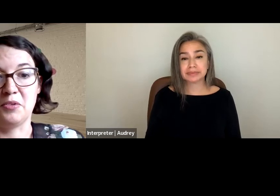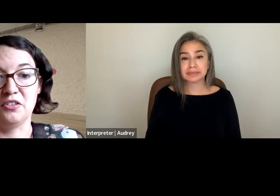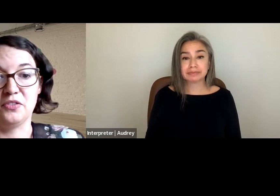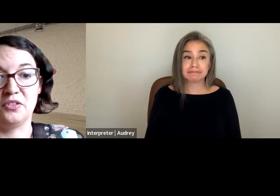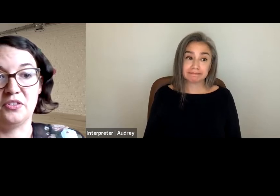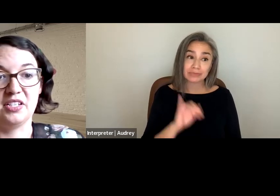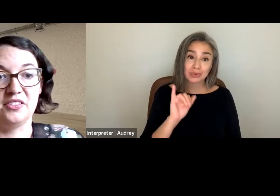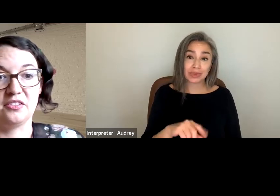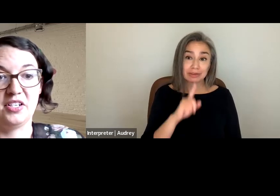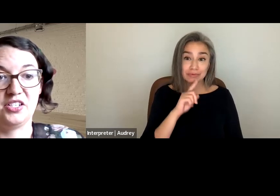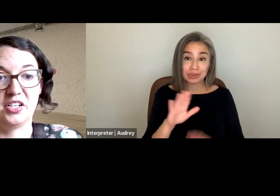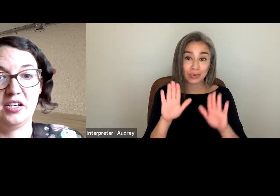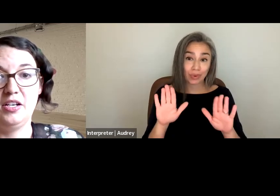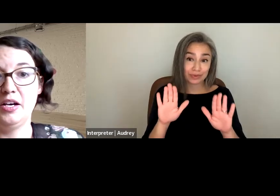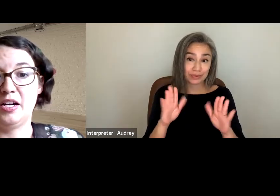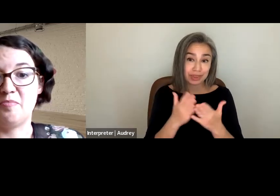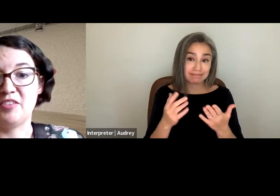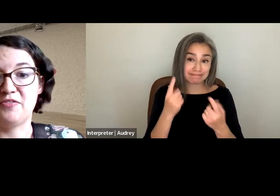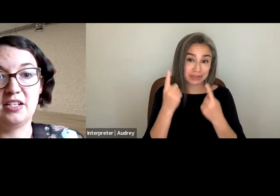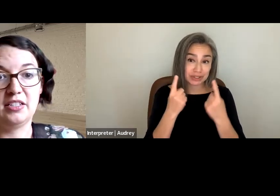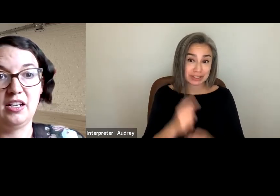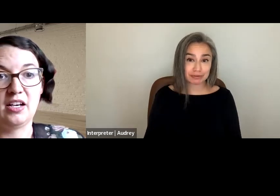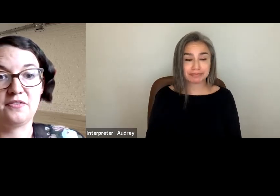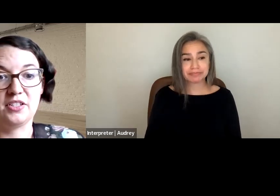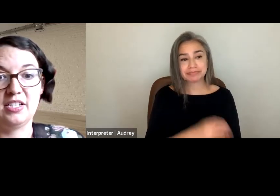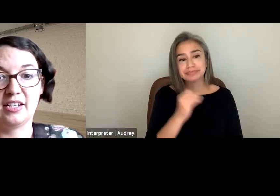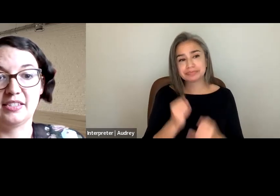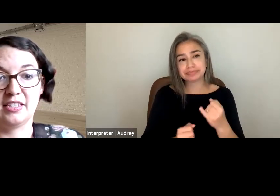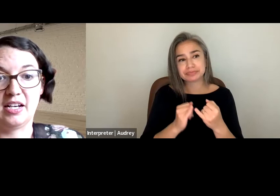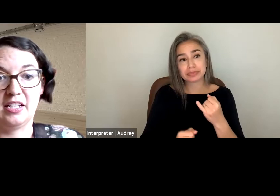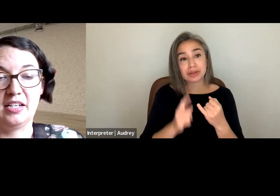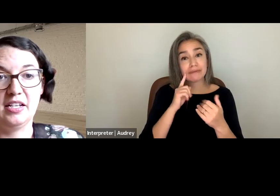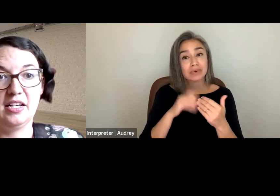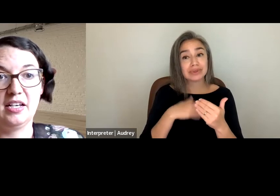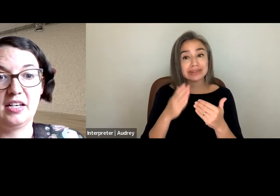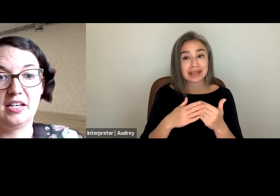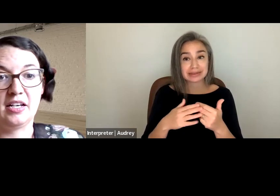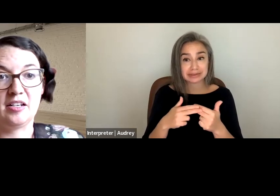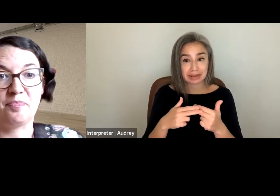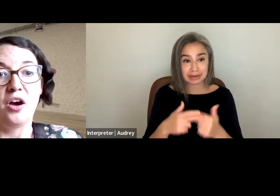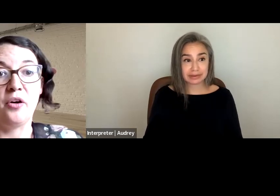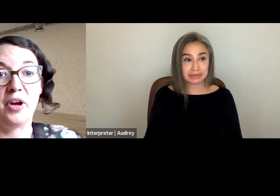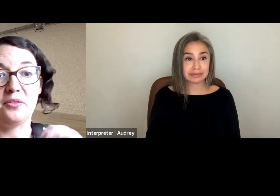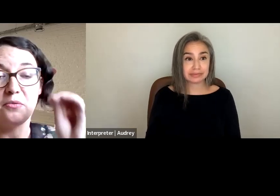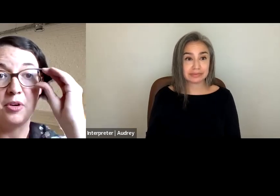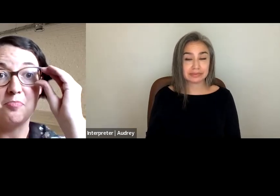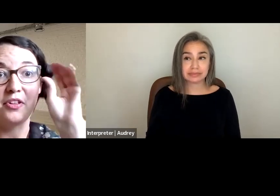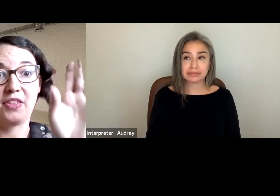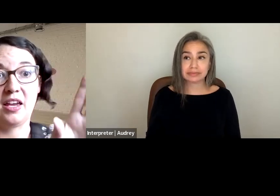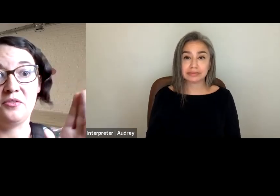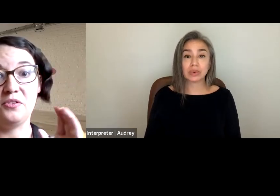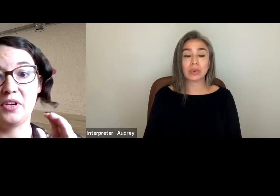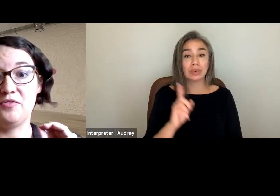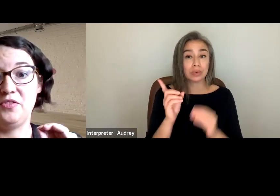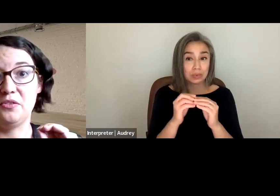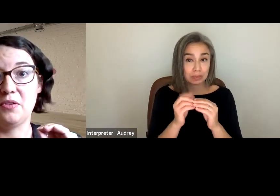So that's a wonderful consideration. And finally, for the next slide, oh, and one more